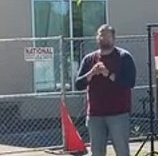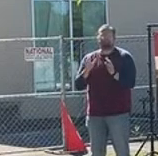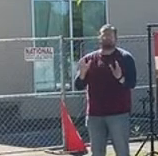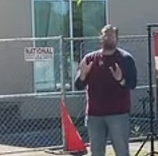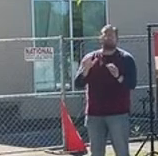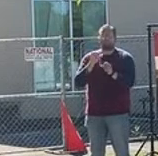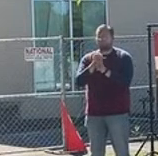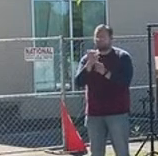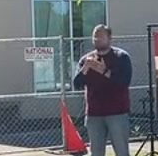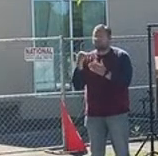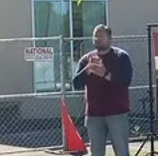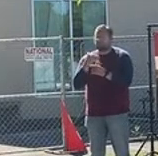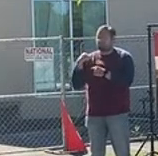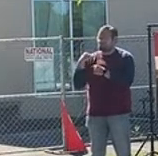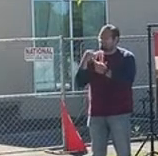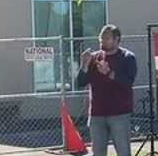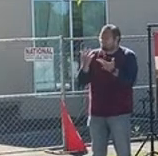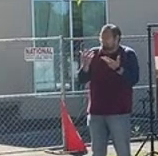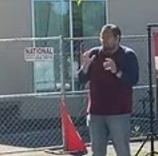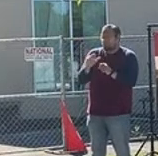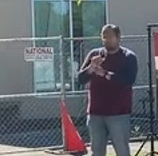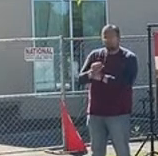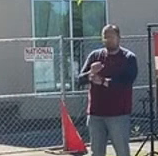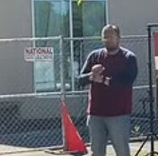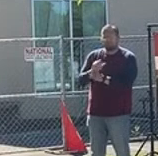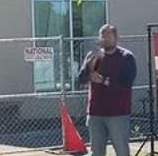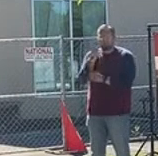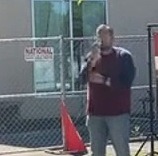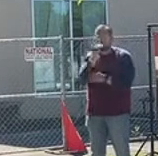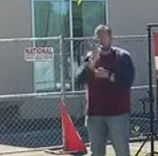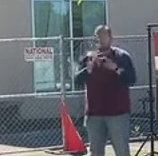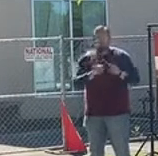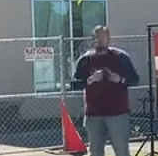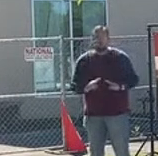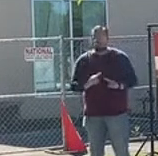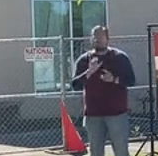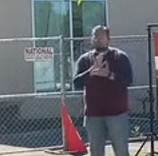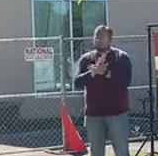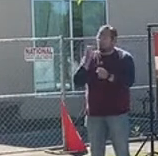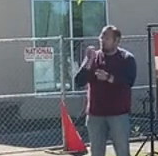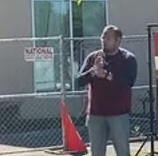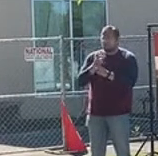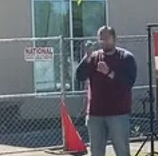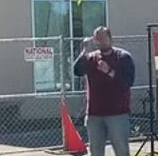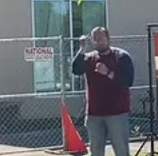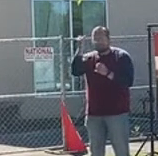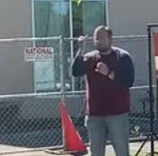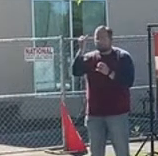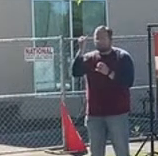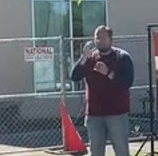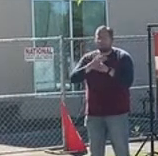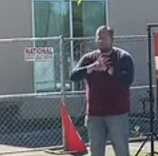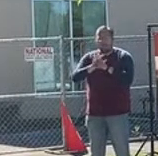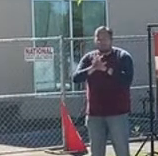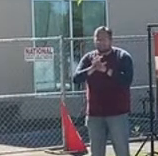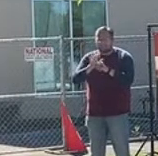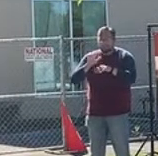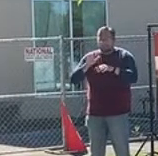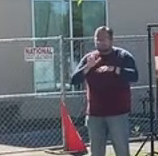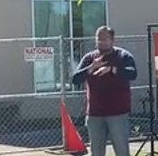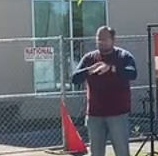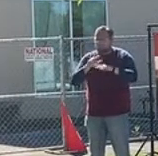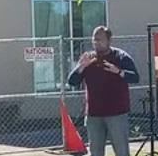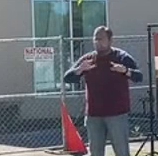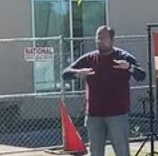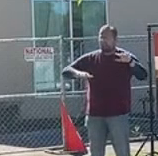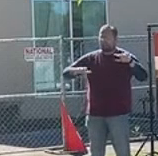the work that we've been completed so far has been in 14 different schools. It's hard to imagine. With COVID, time has warped, and so it's